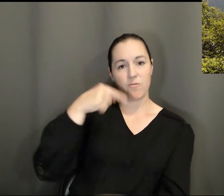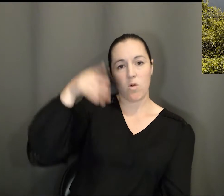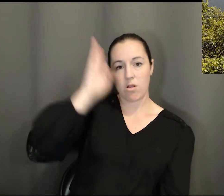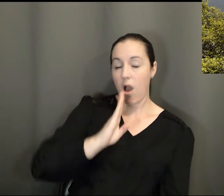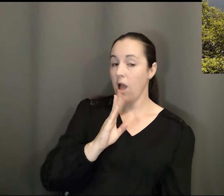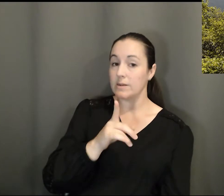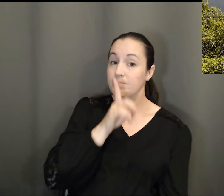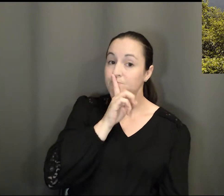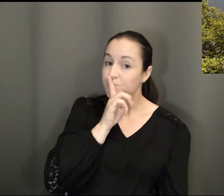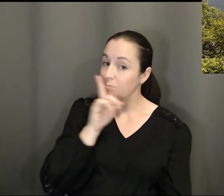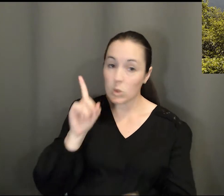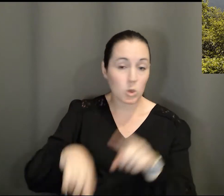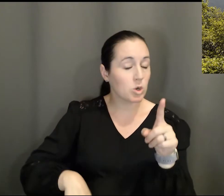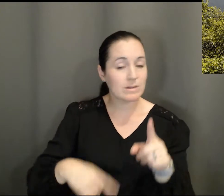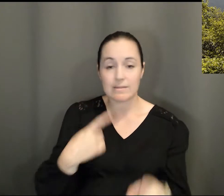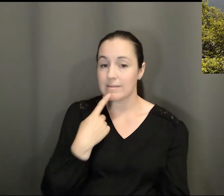Yahweh.